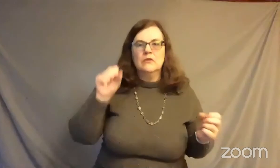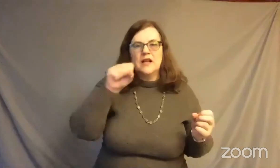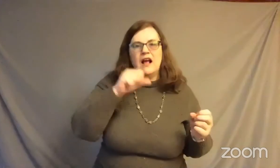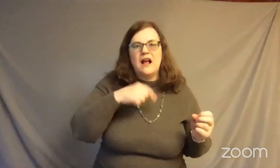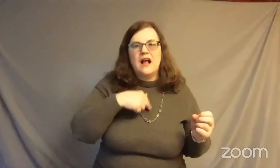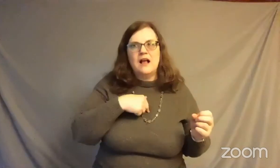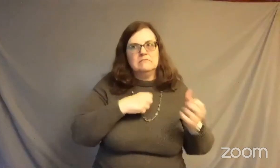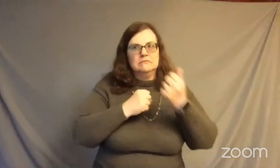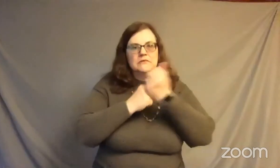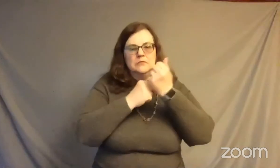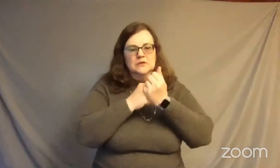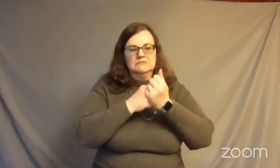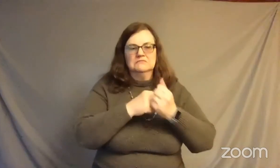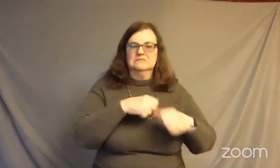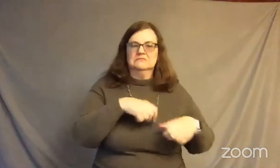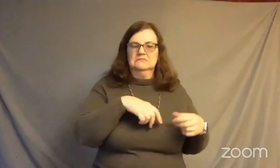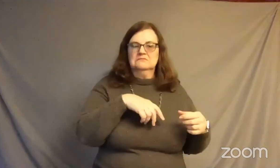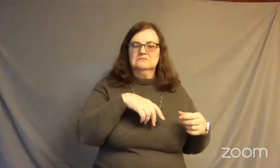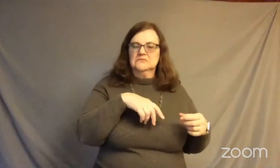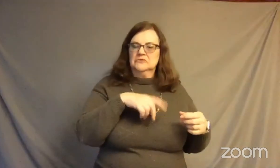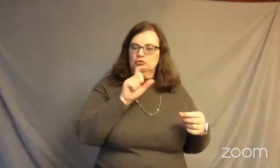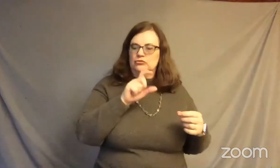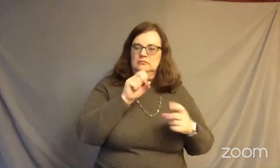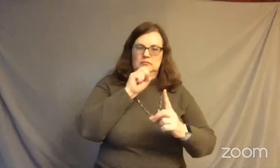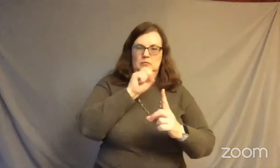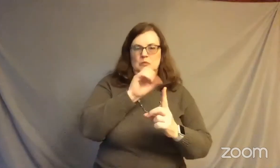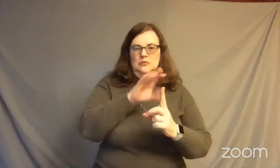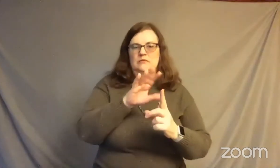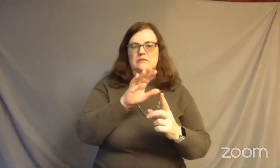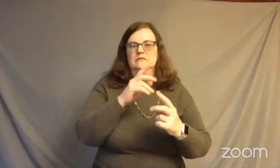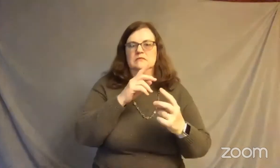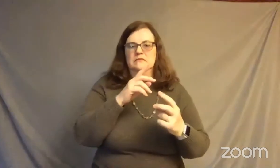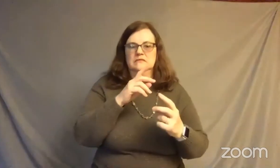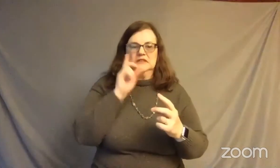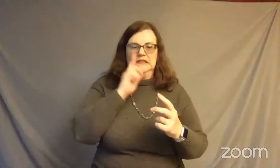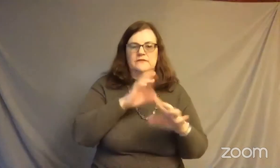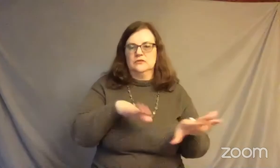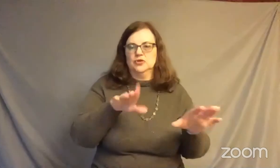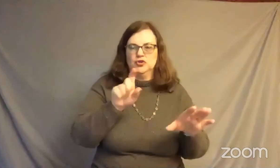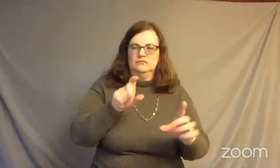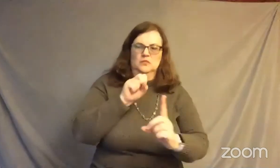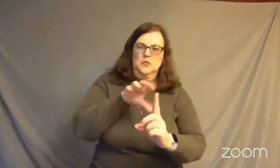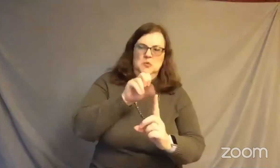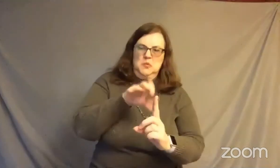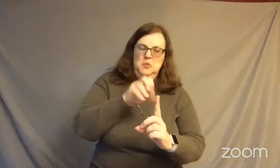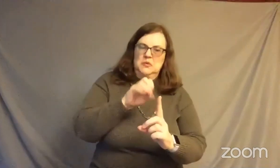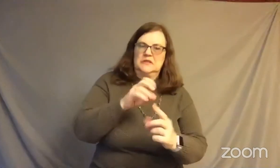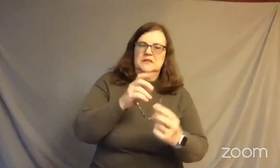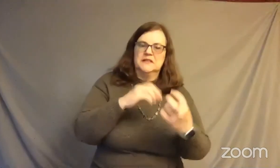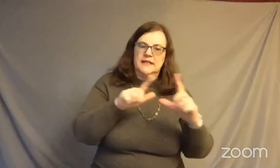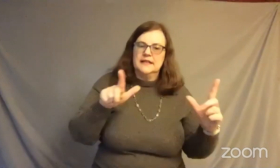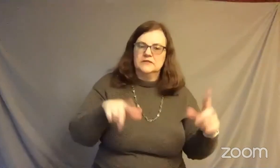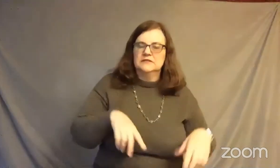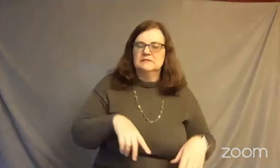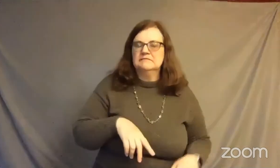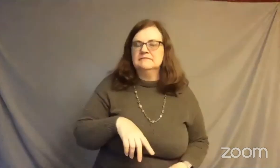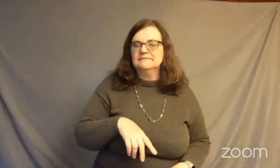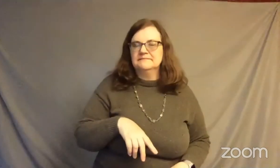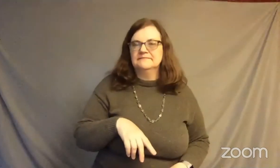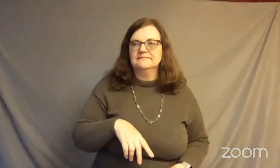sign language from an early age does not hurt, and it probably helps even in the acquisition of a spoken language. So yes, I think deaf children should